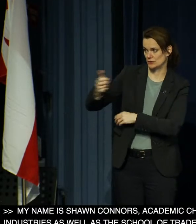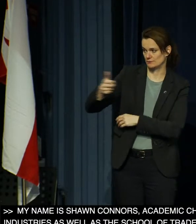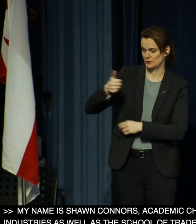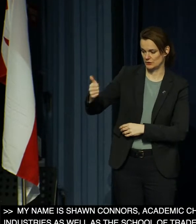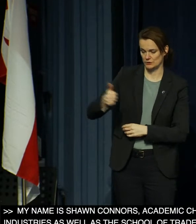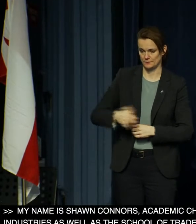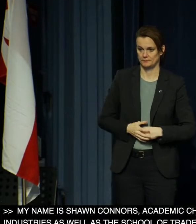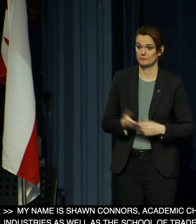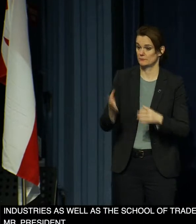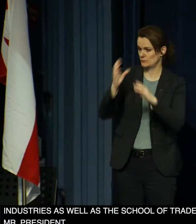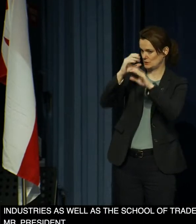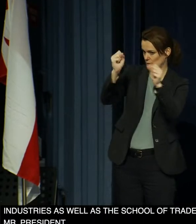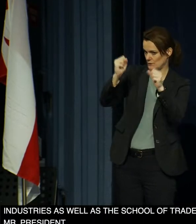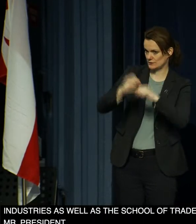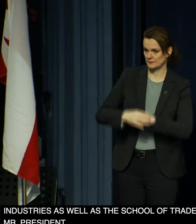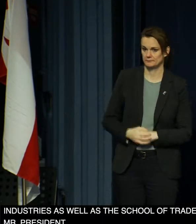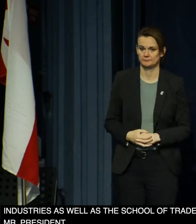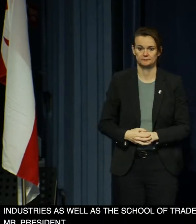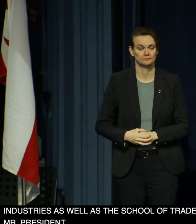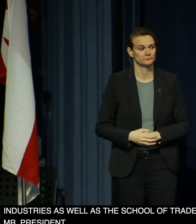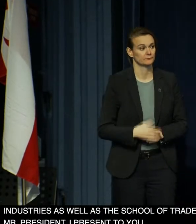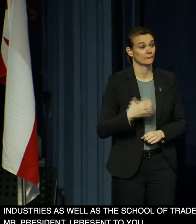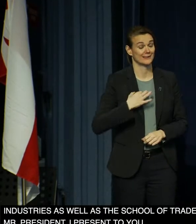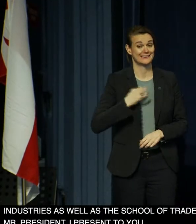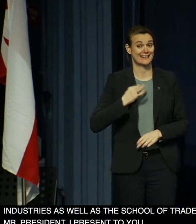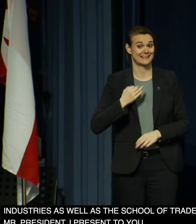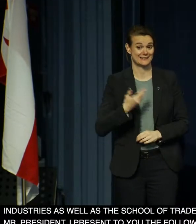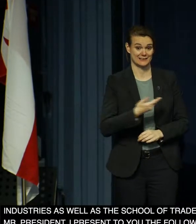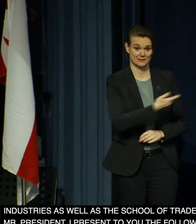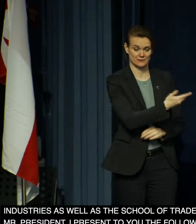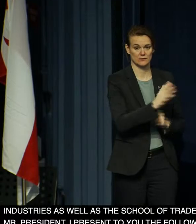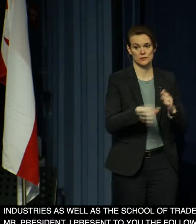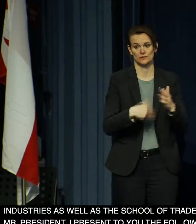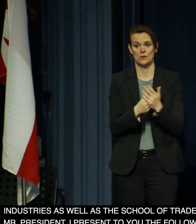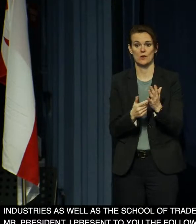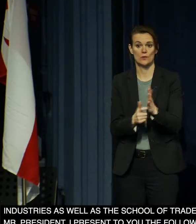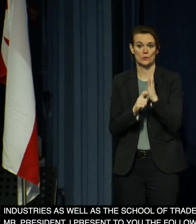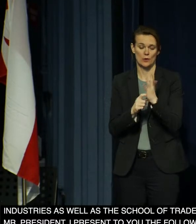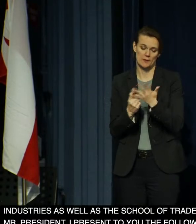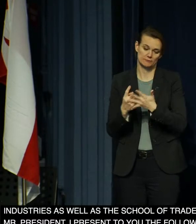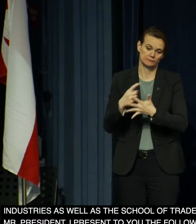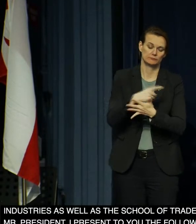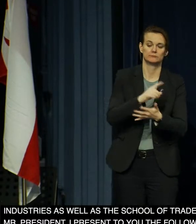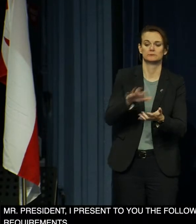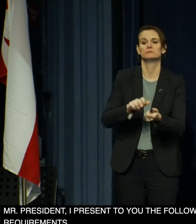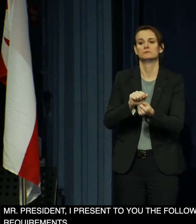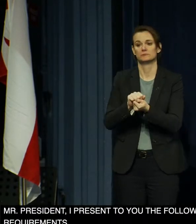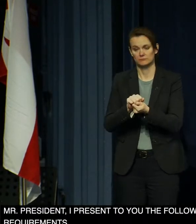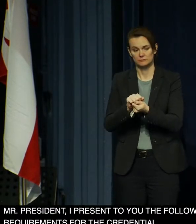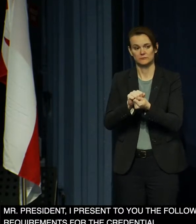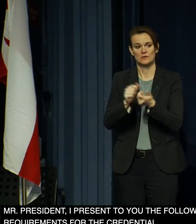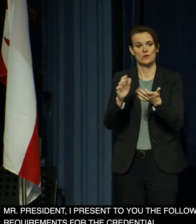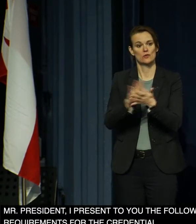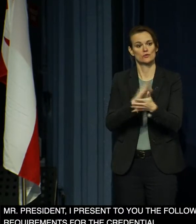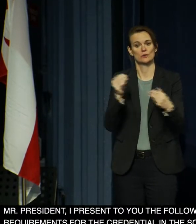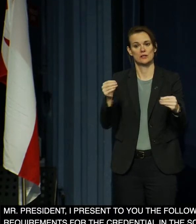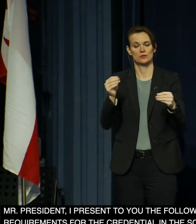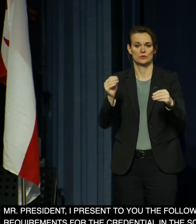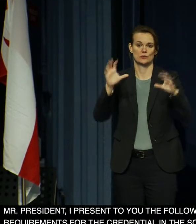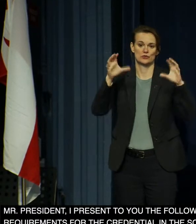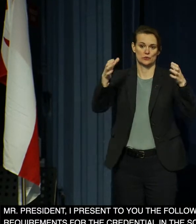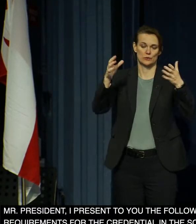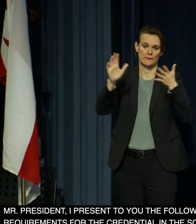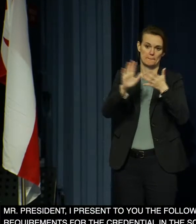Mr. President, I present to you the following candidates who have completed all the requirements for the credential in the School of Business and